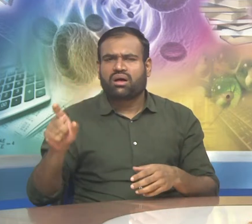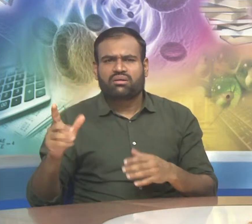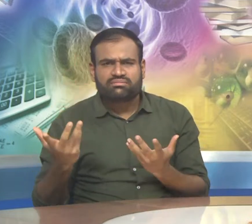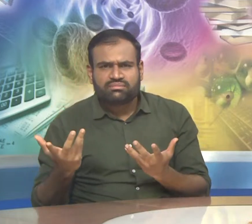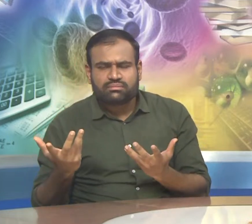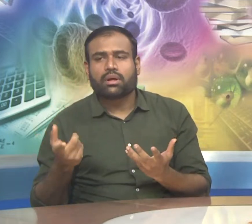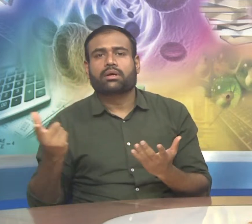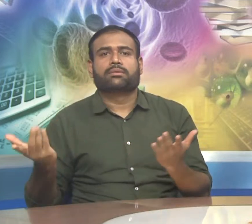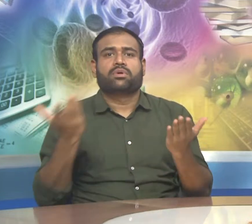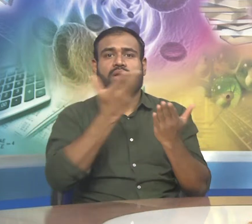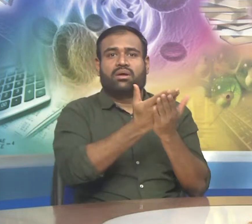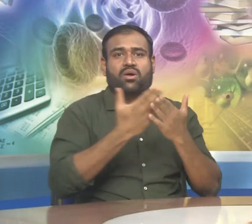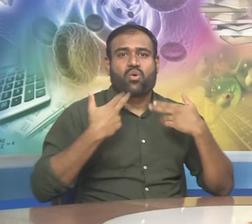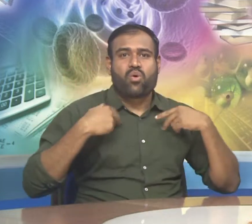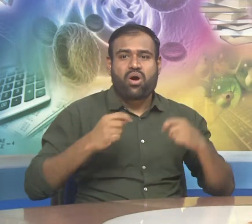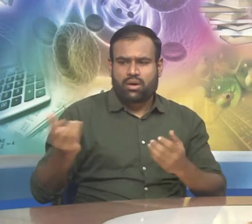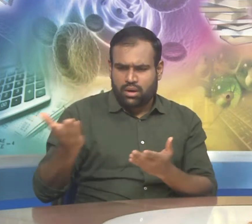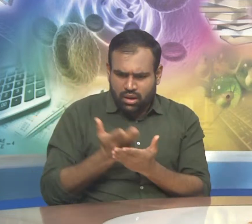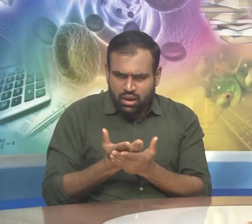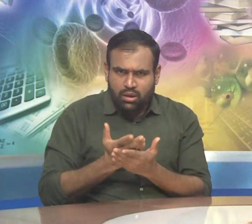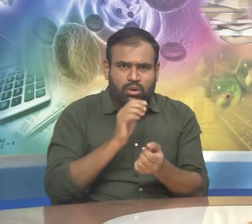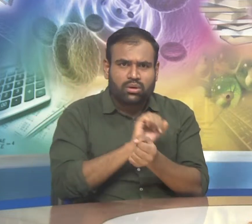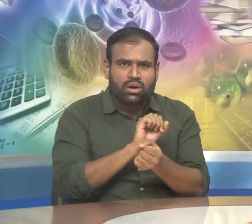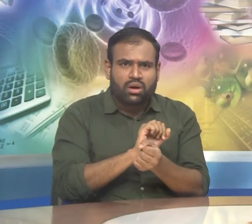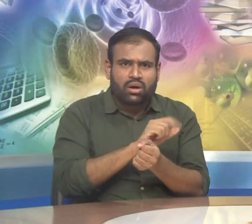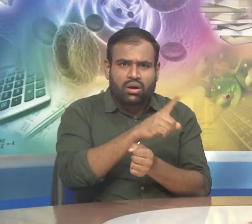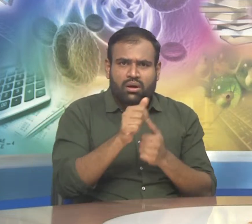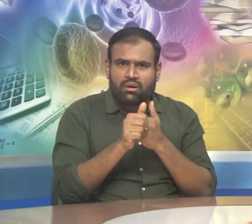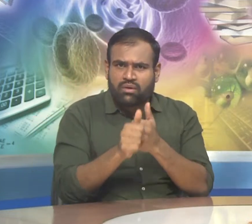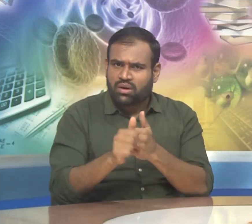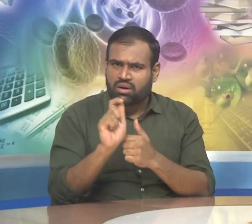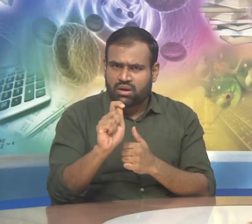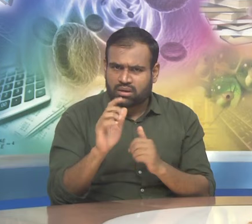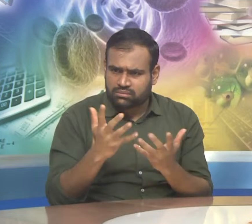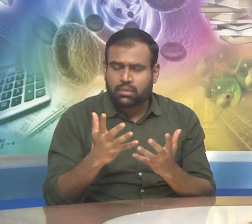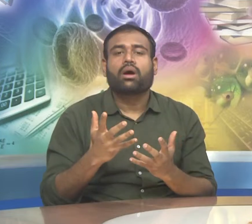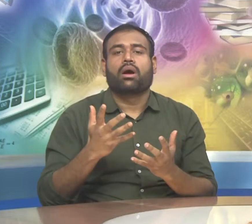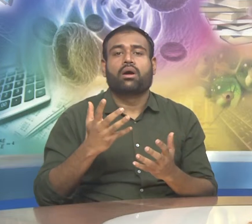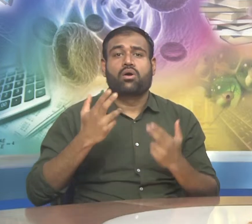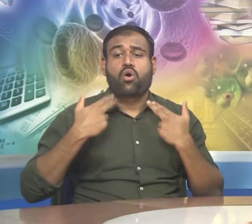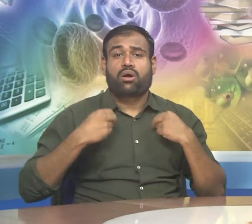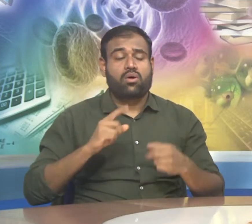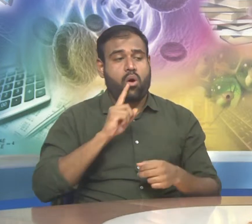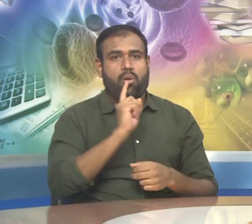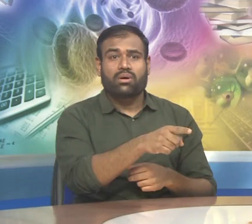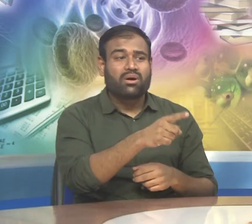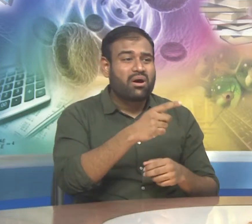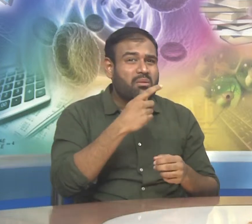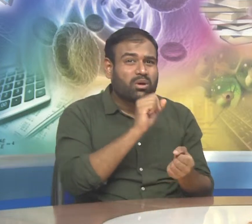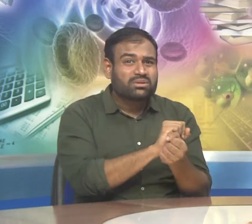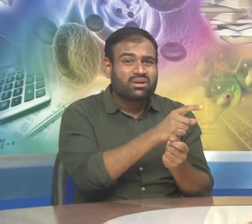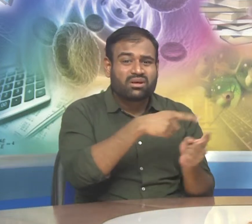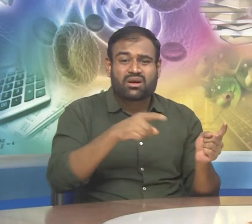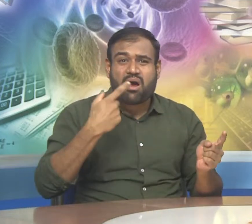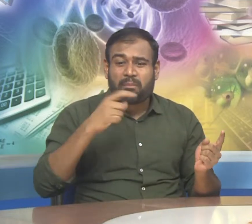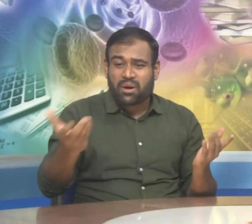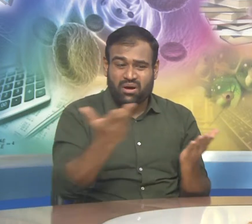authority. Note: writs of mandamus cannot be granted against private individuals